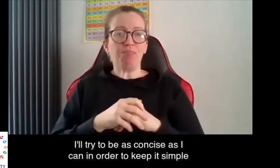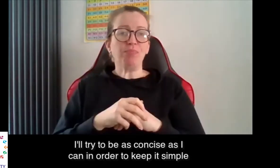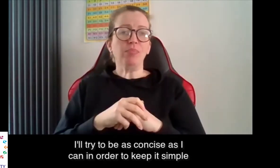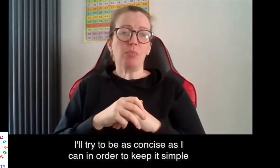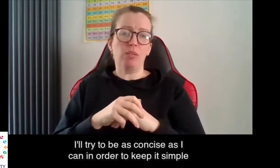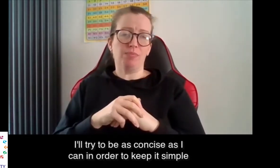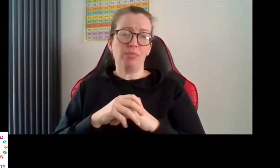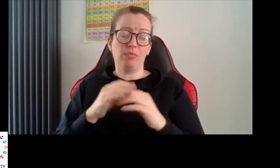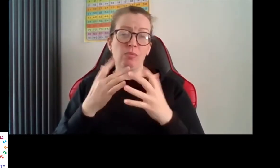it simple.